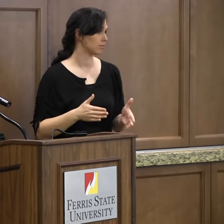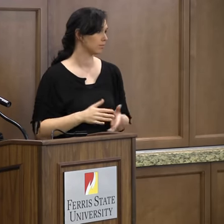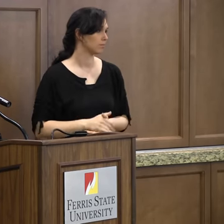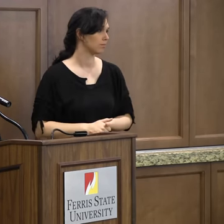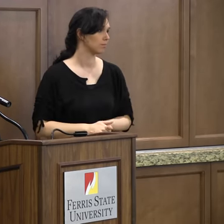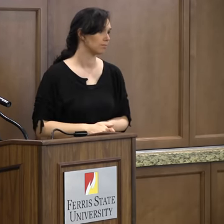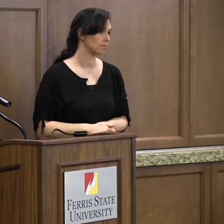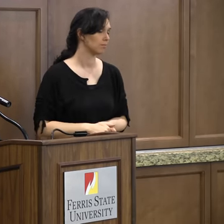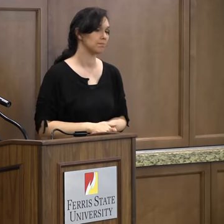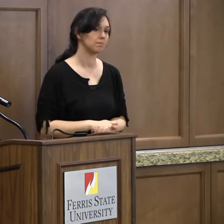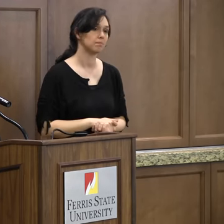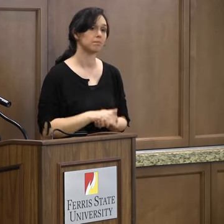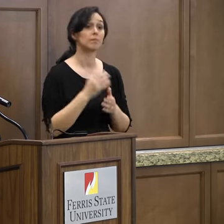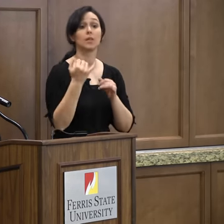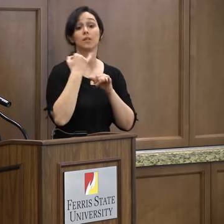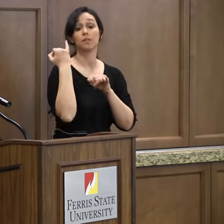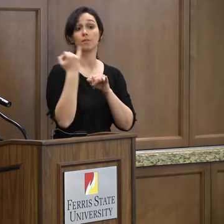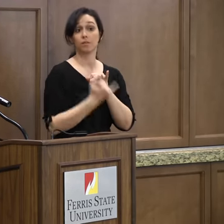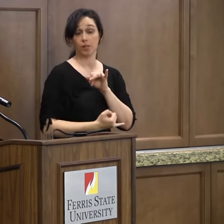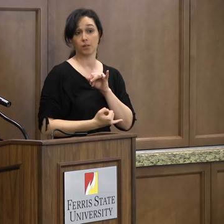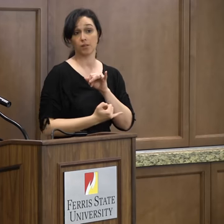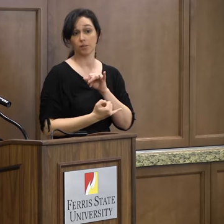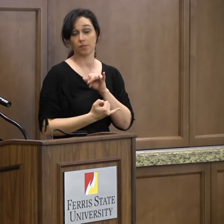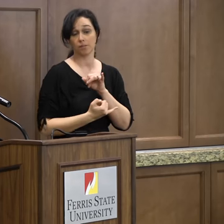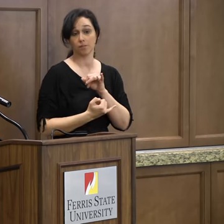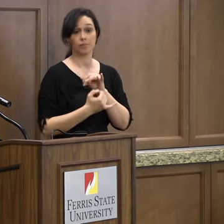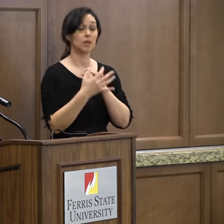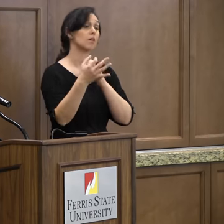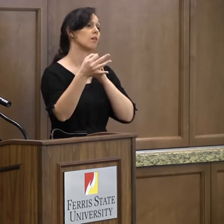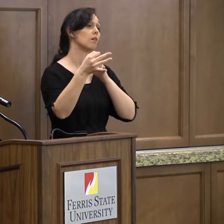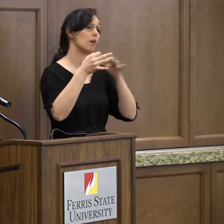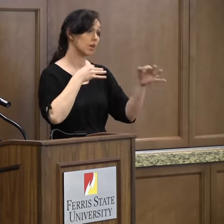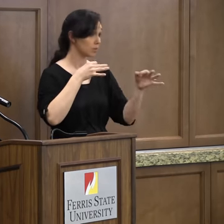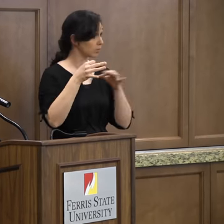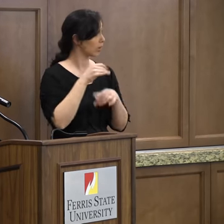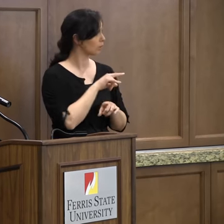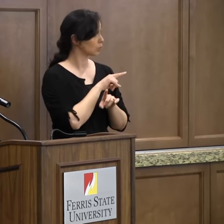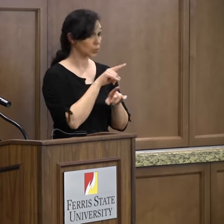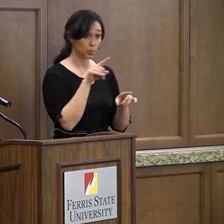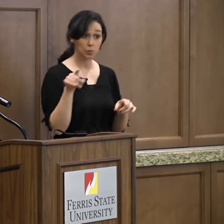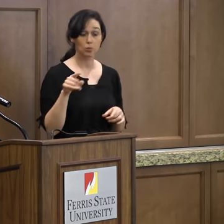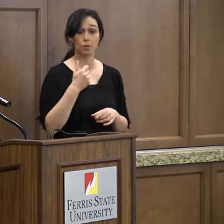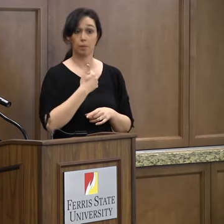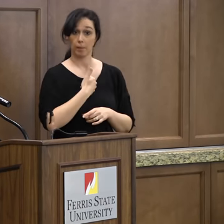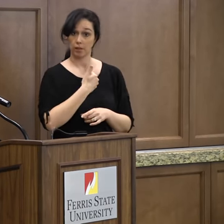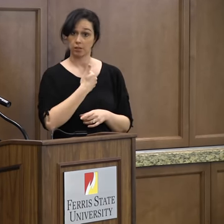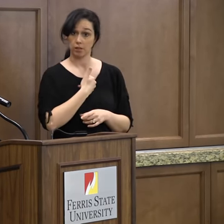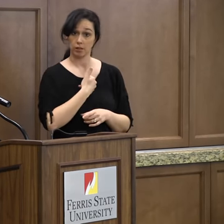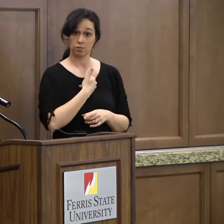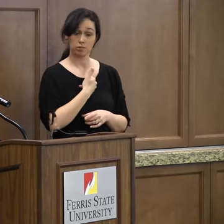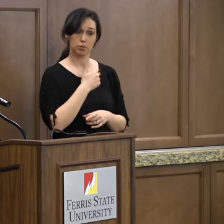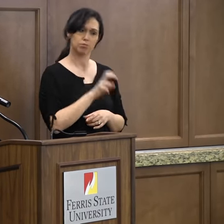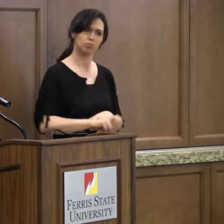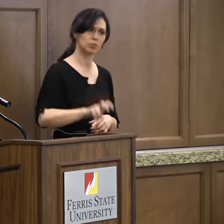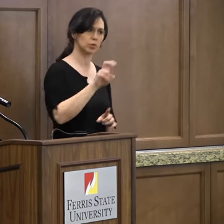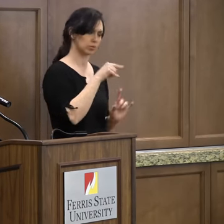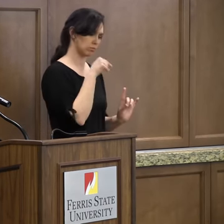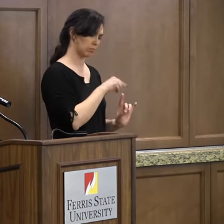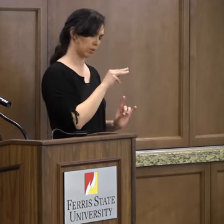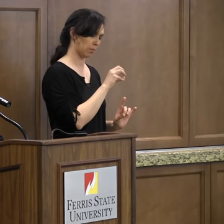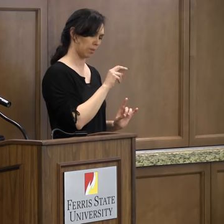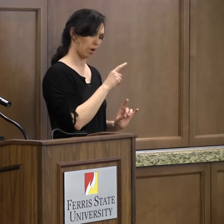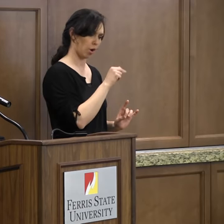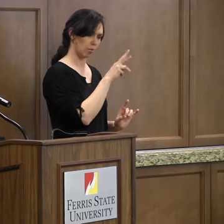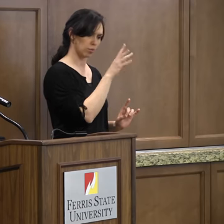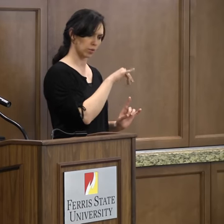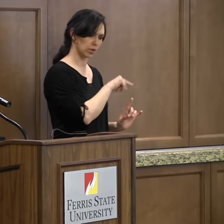Finally, as I try to explain for you and for myself the road that leads from Montgomery to this place, I would